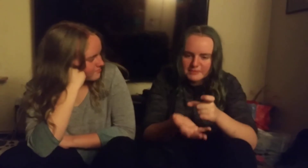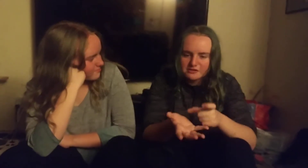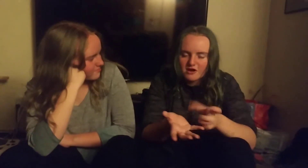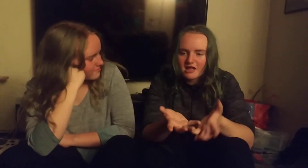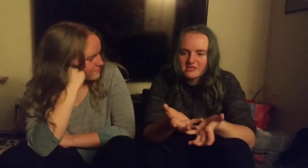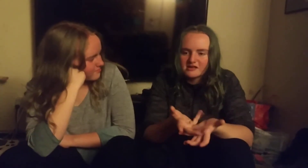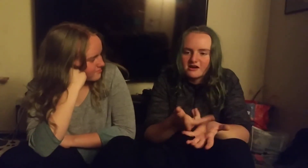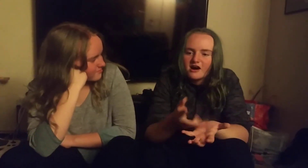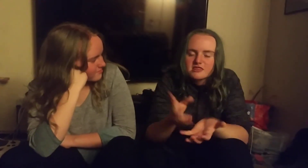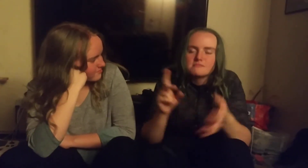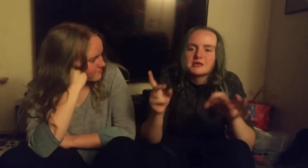crack, and it's kind of hot, so I'm like,